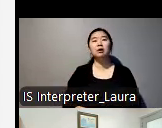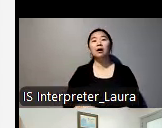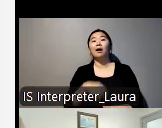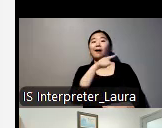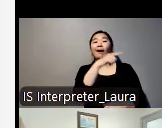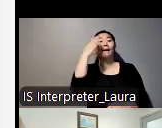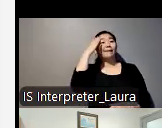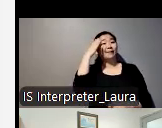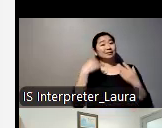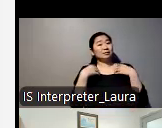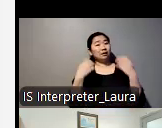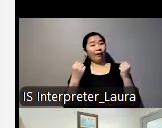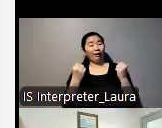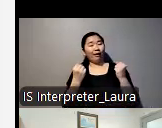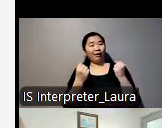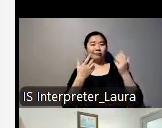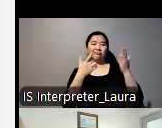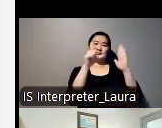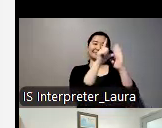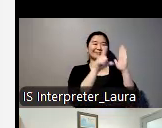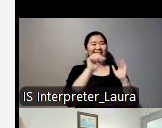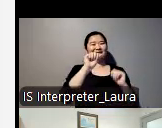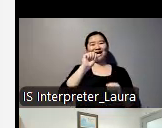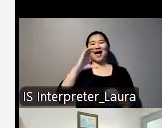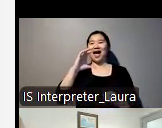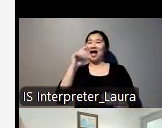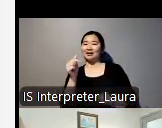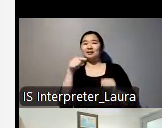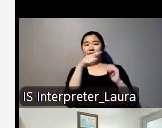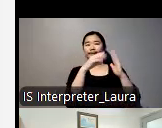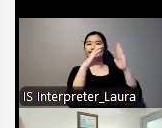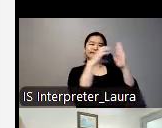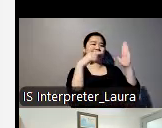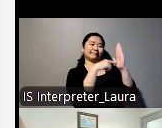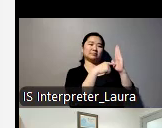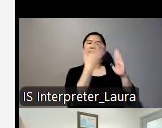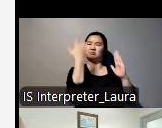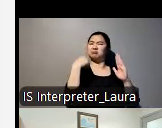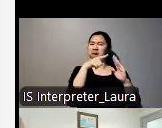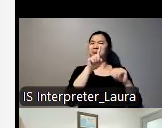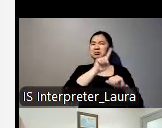informed consent for the hospitalization and forced treatment in the Mental Health Act.